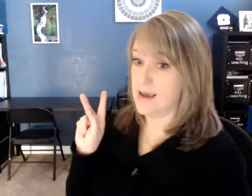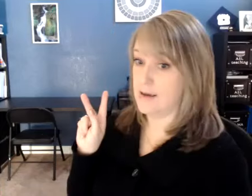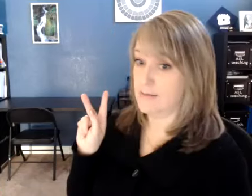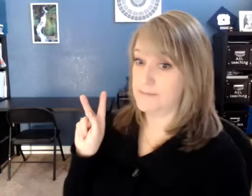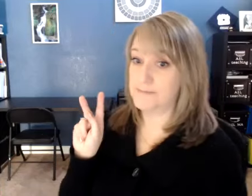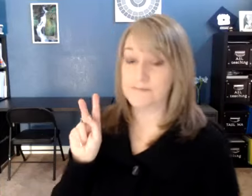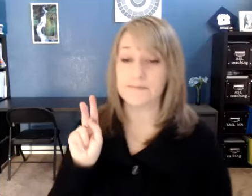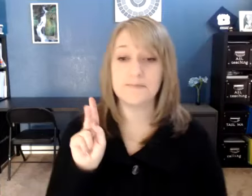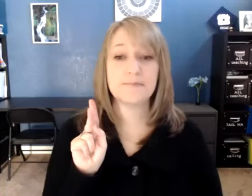K.